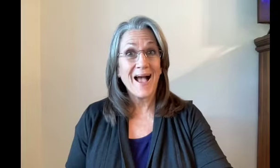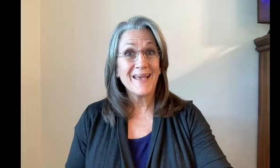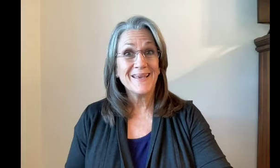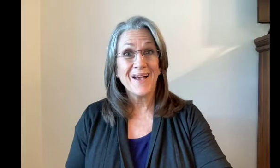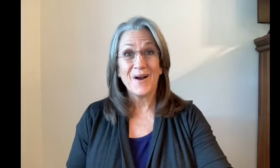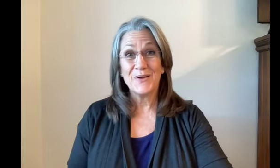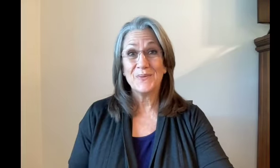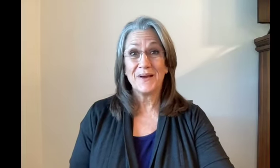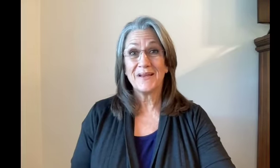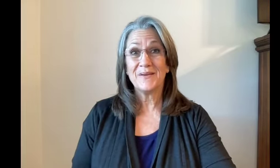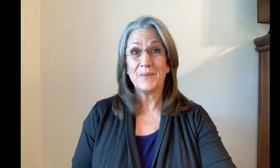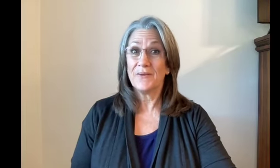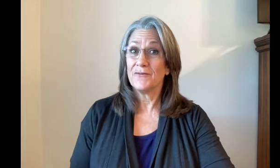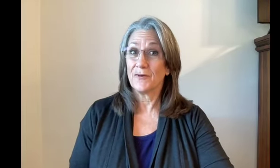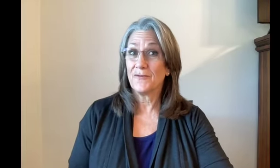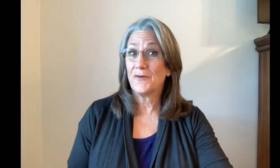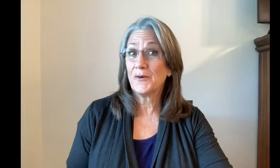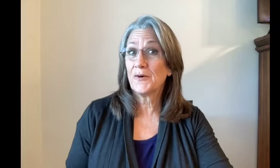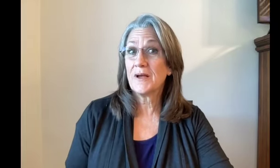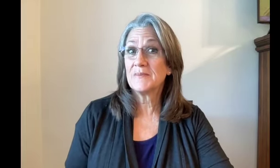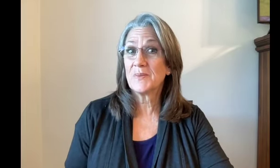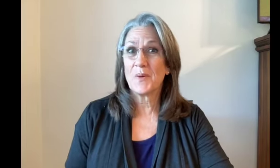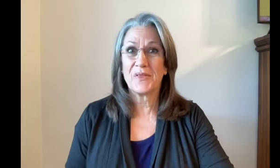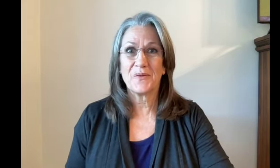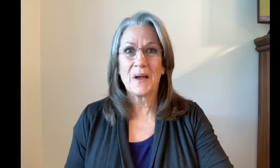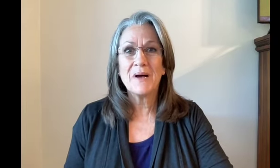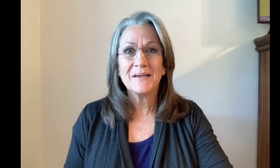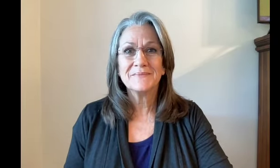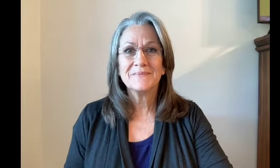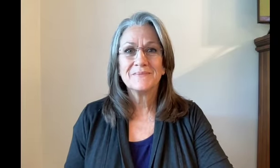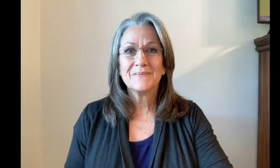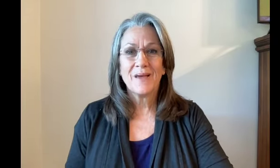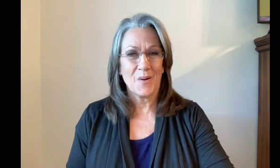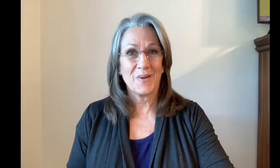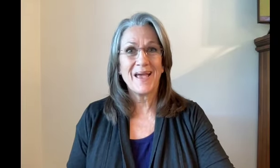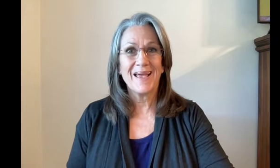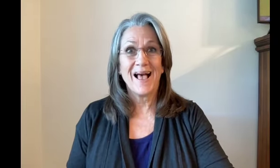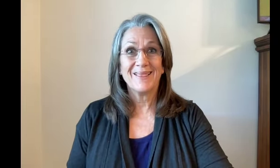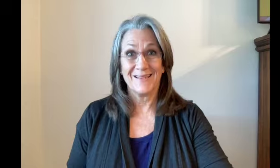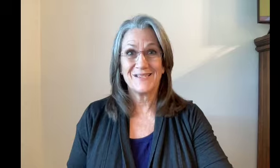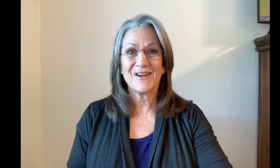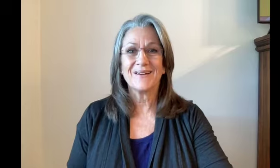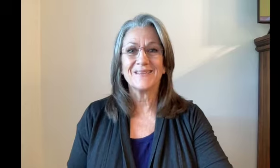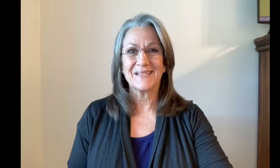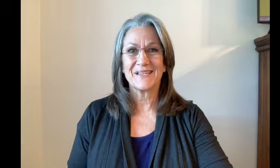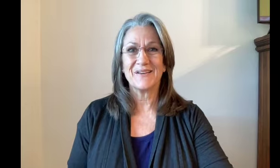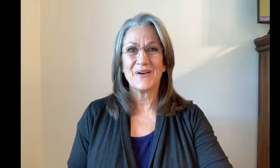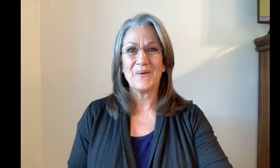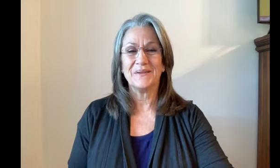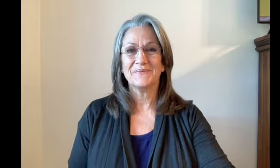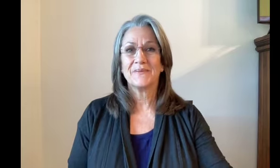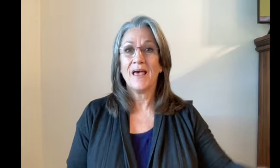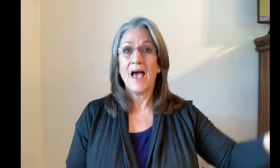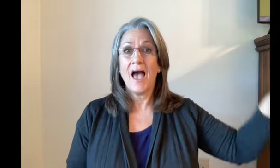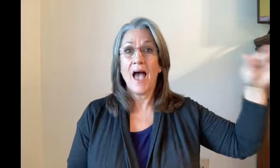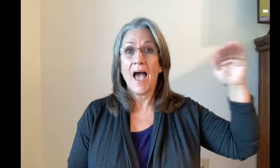Hi, are you ready for phonograms with Grandma? Okay, let's start. Let's get going.